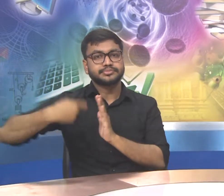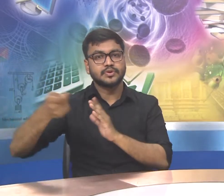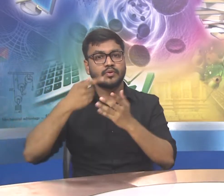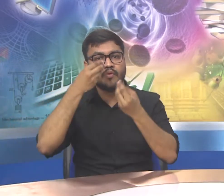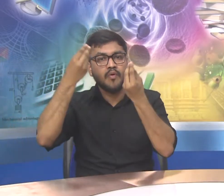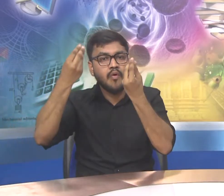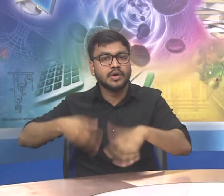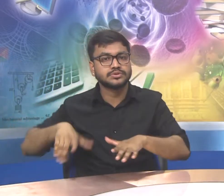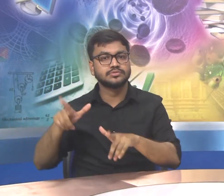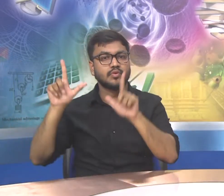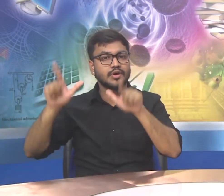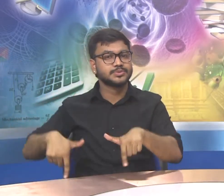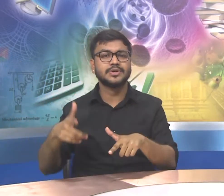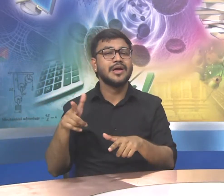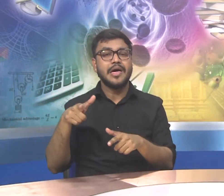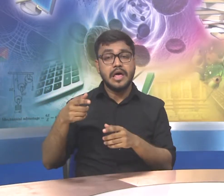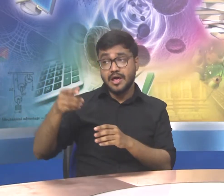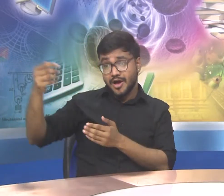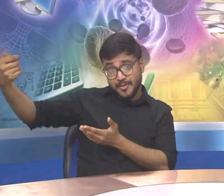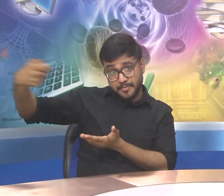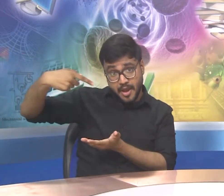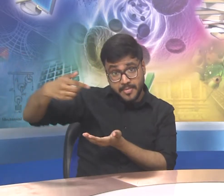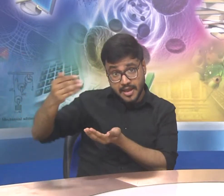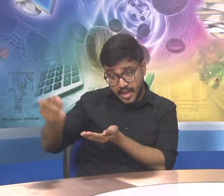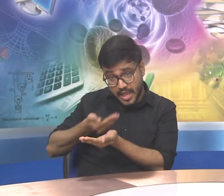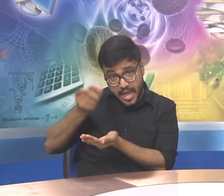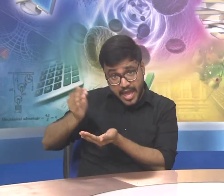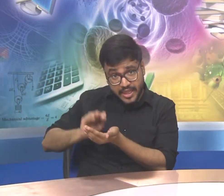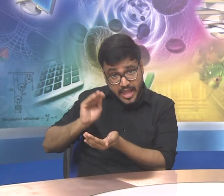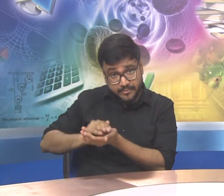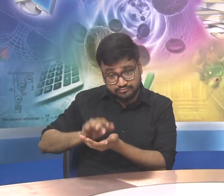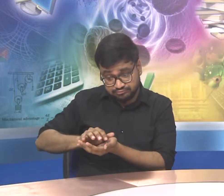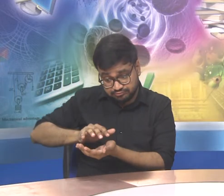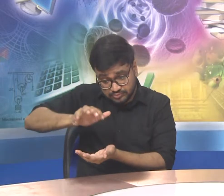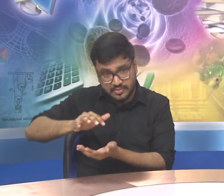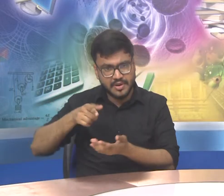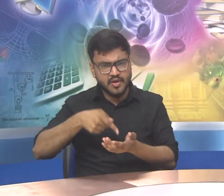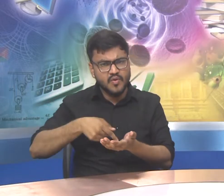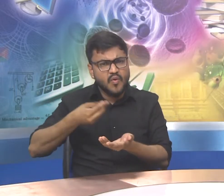People who have surplus income and savings